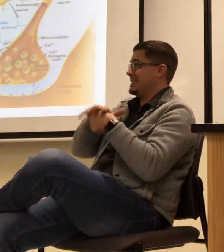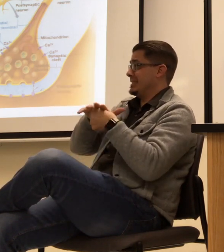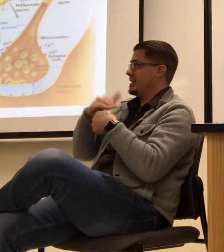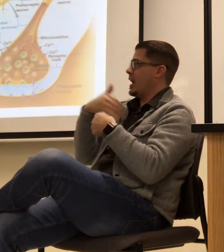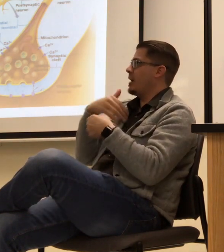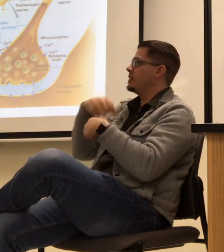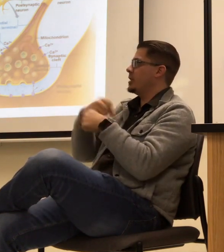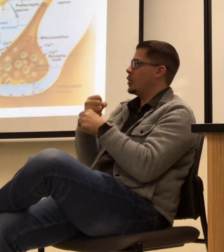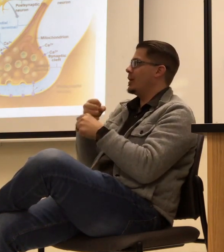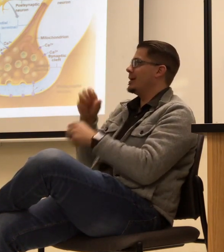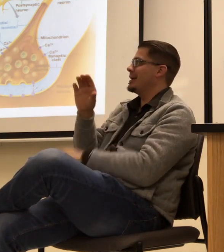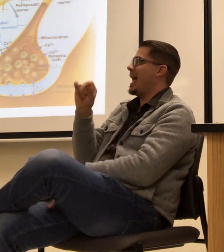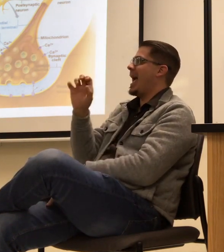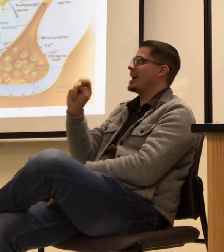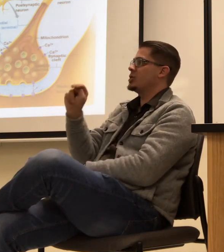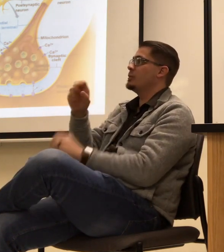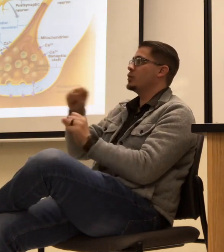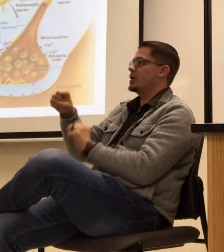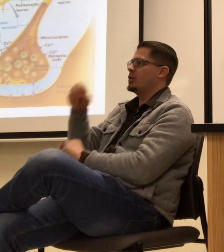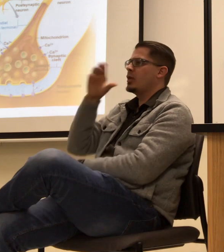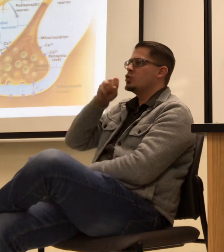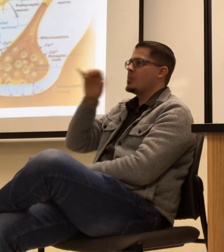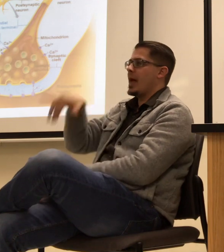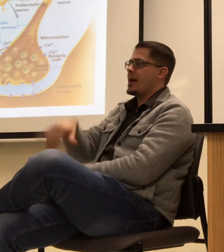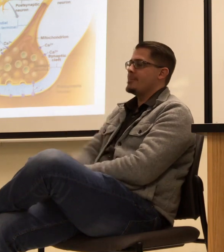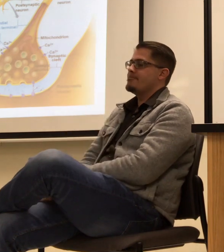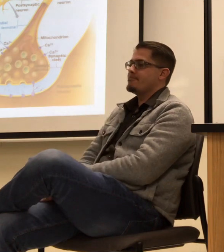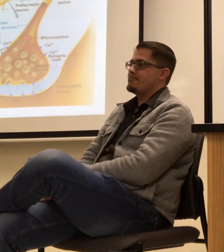have generated action potentials.